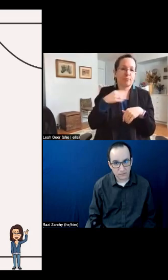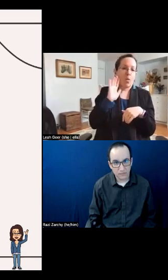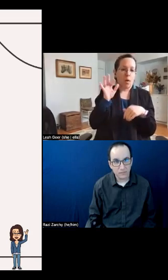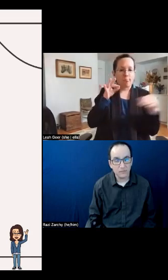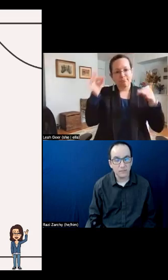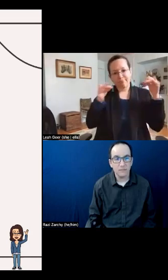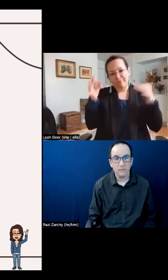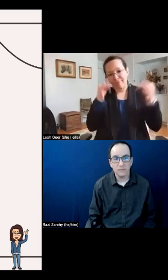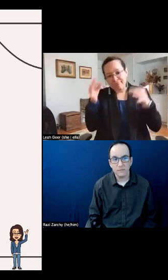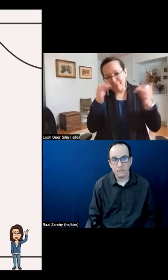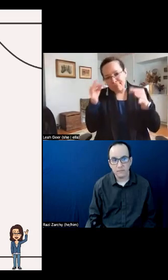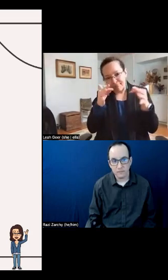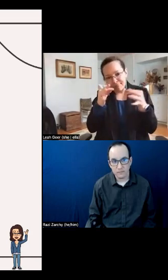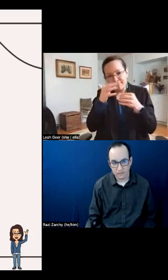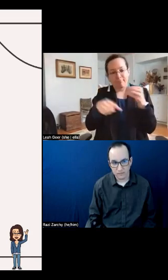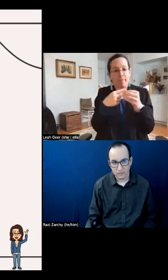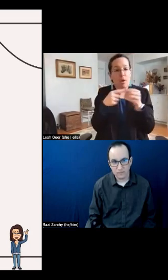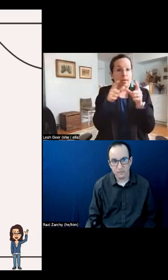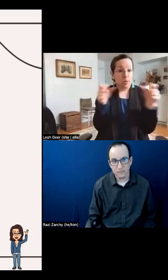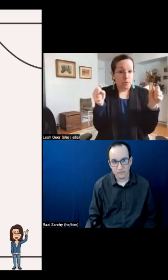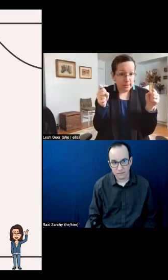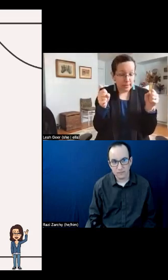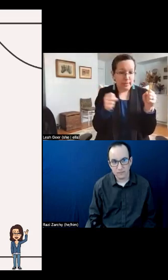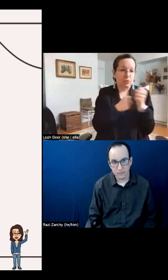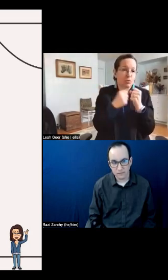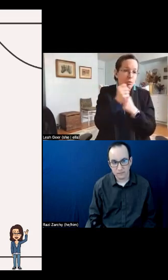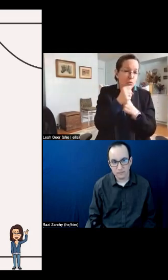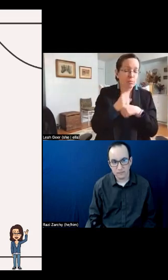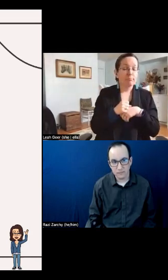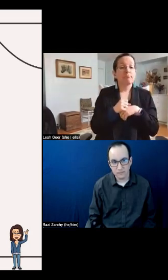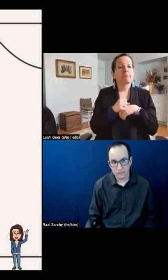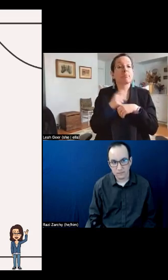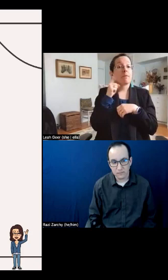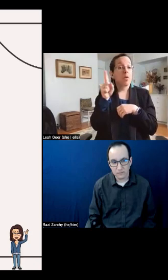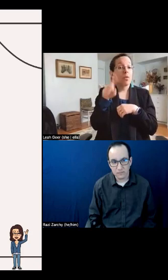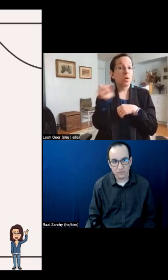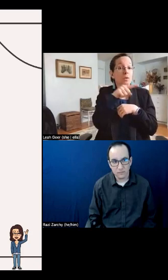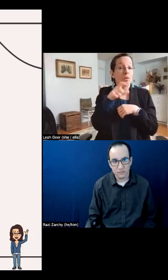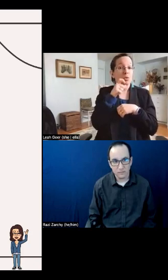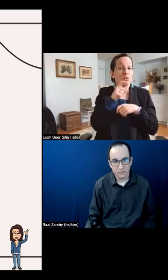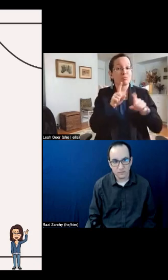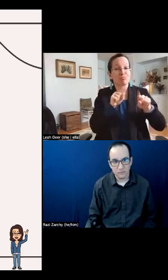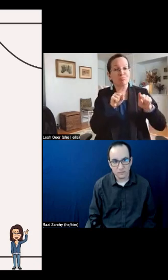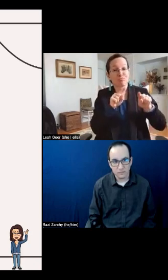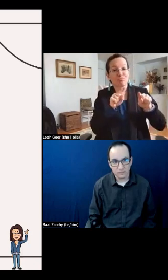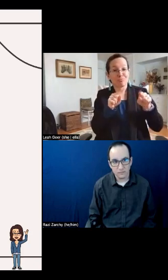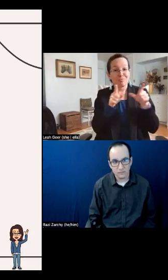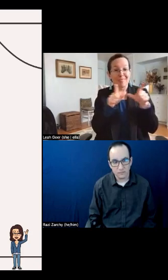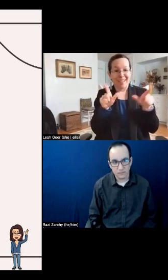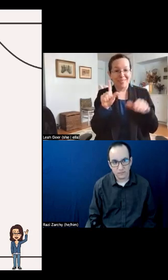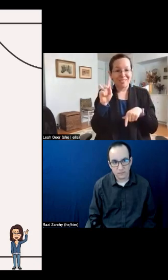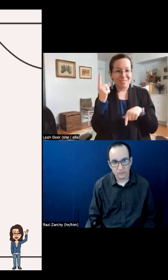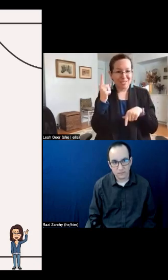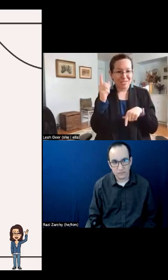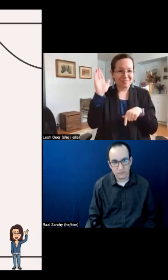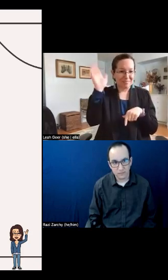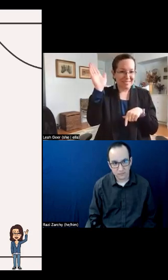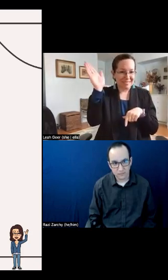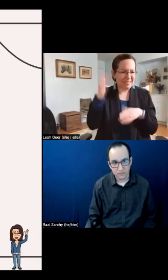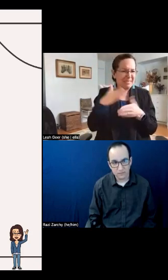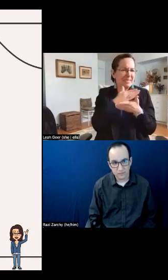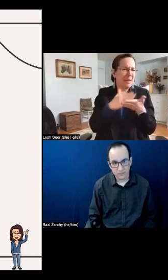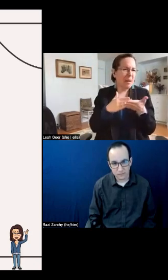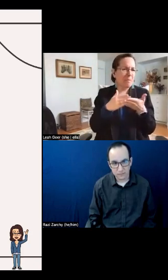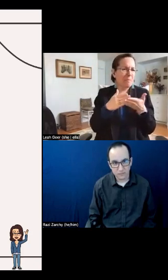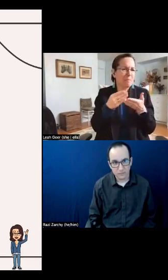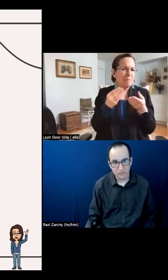Now, how we intend to do this, let me just bear with me for a moment. I'll give you a sense of how we'll approach